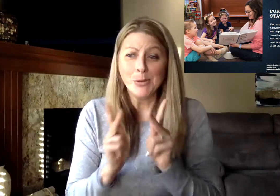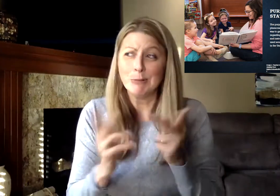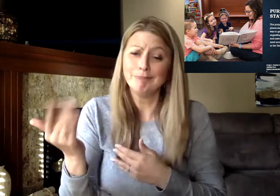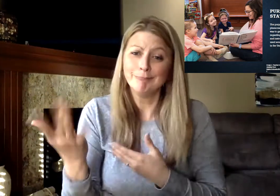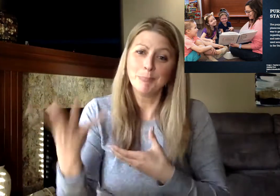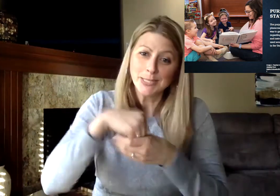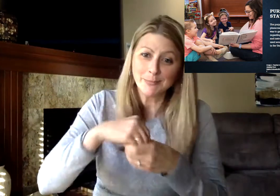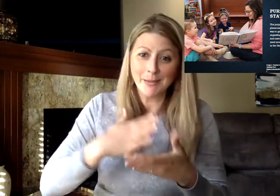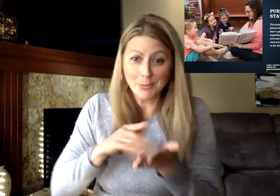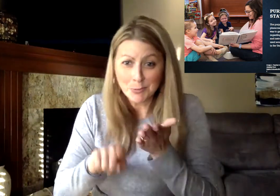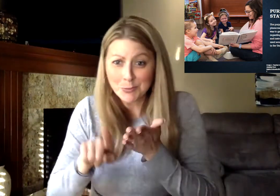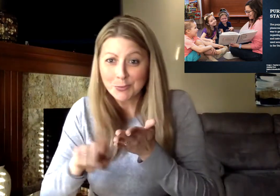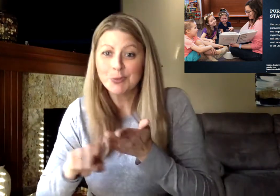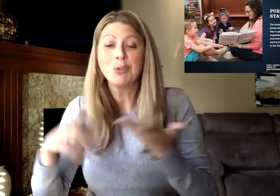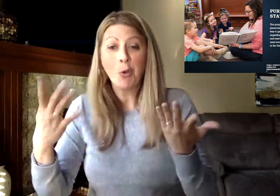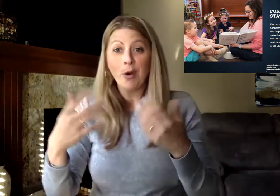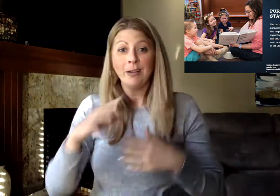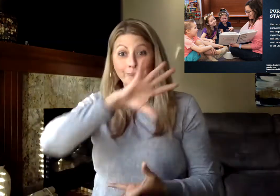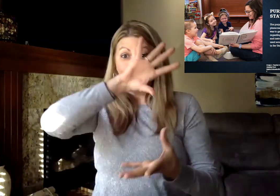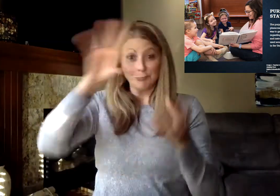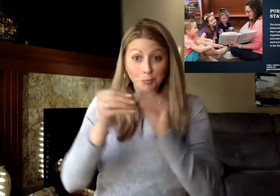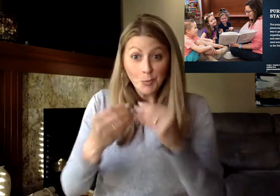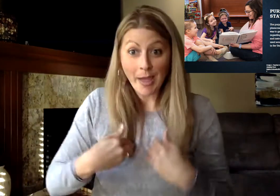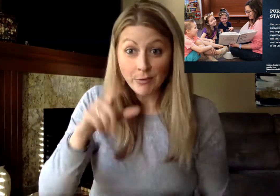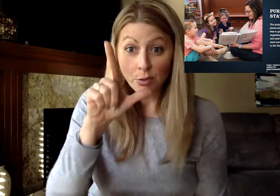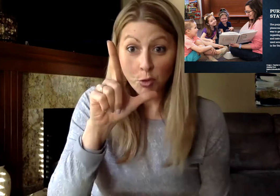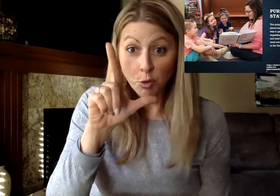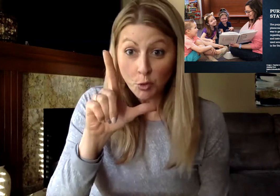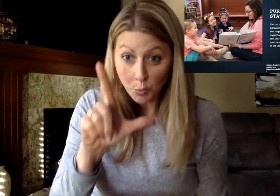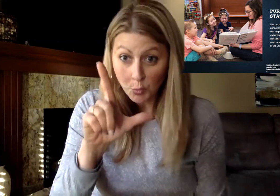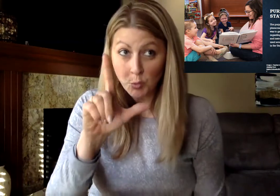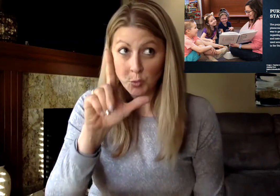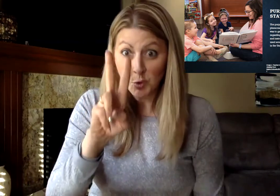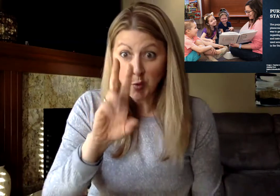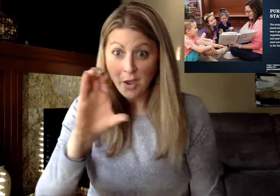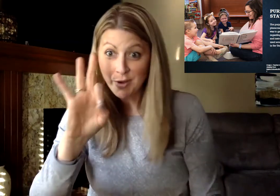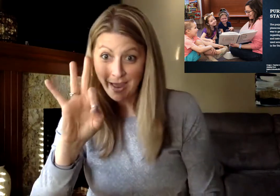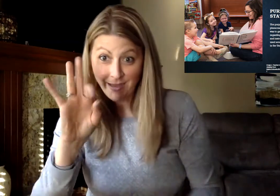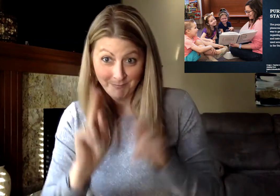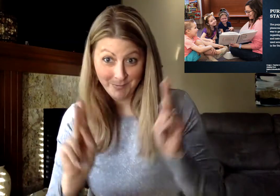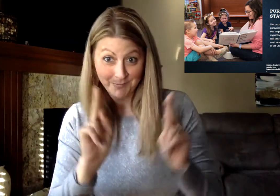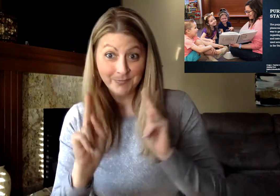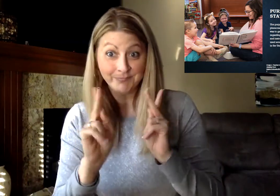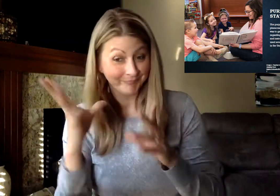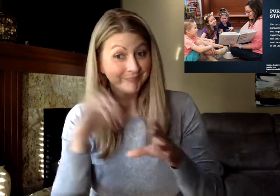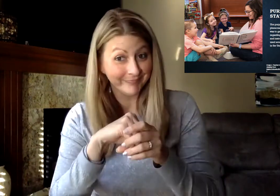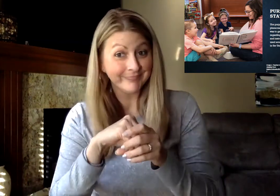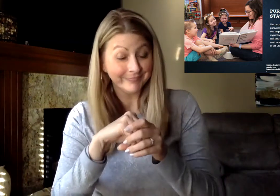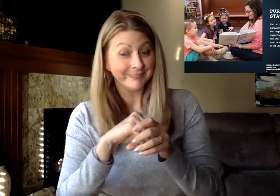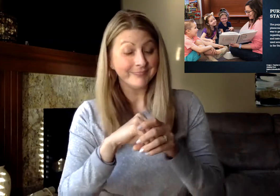beg different people to be involved in my research project. And I gathered all this up. There was 209 people that were